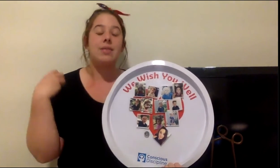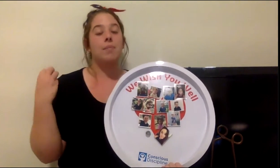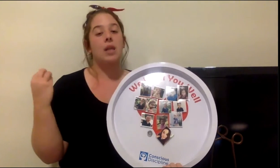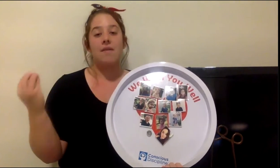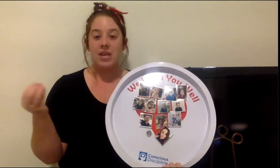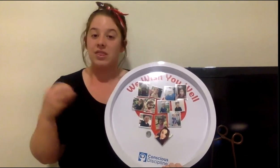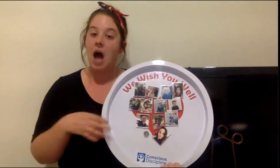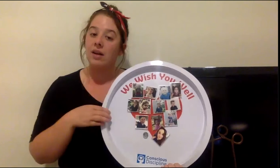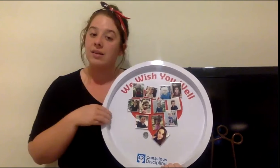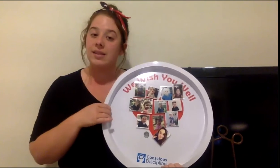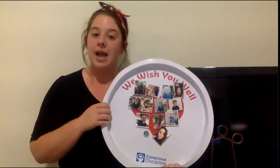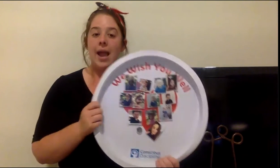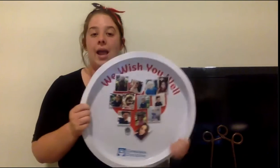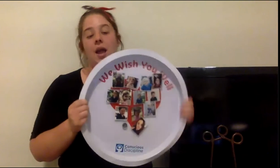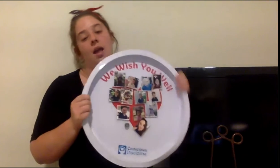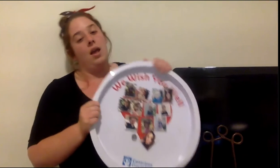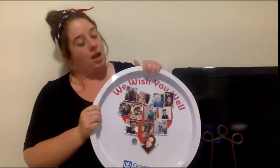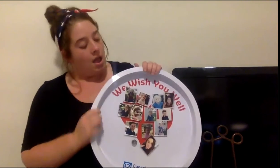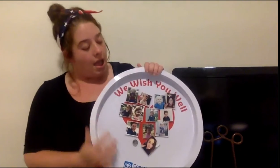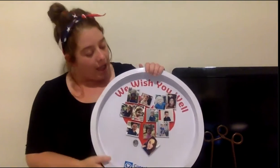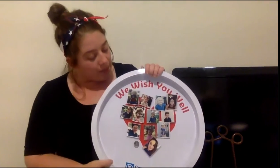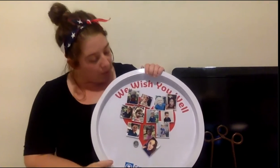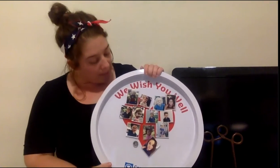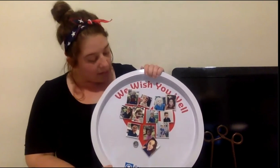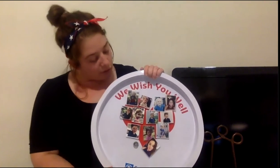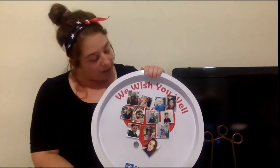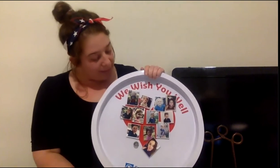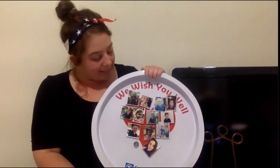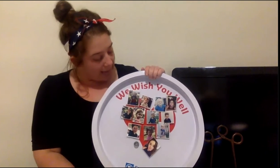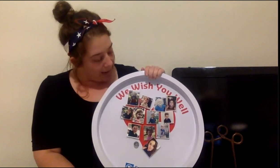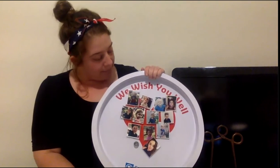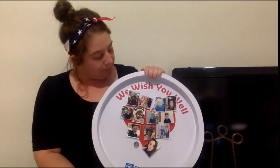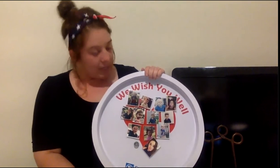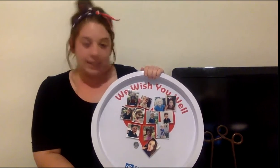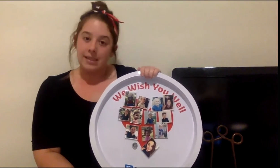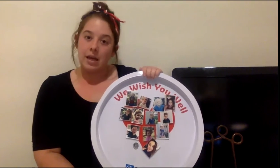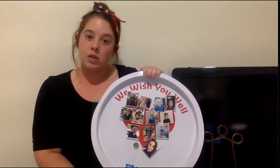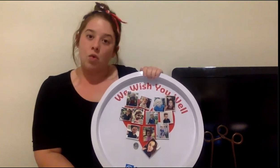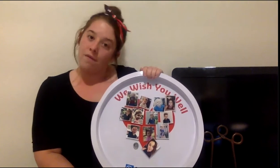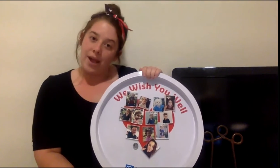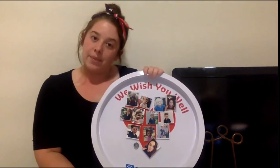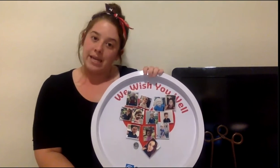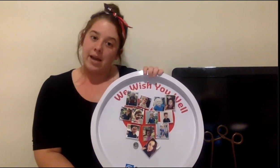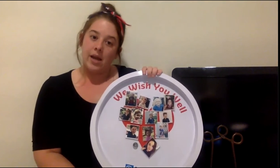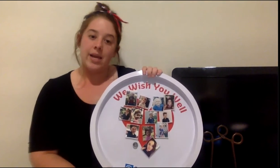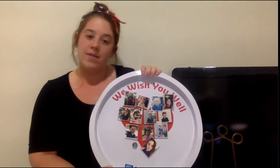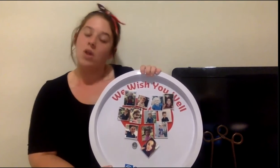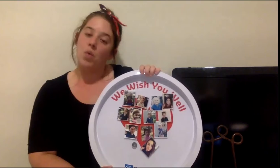them loving thoughts. And then we make sure that we stay a school family, even though we're